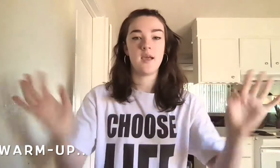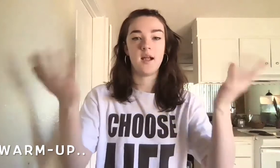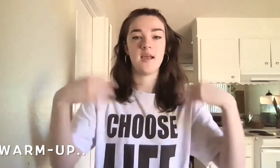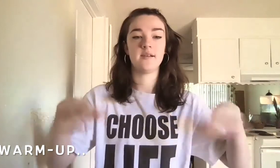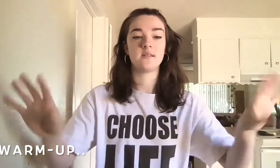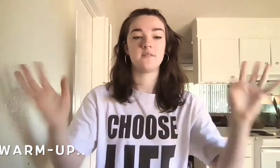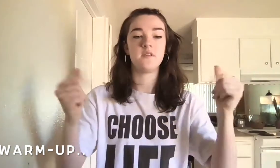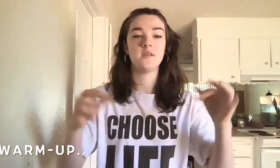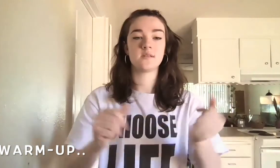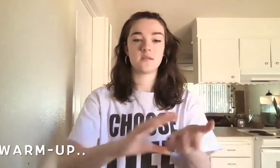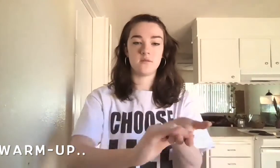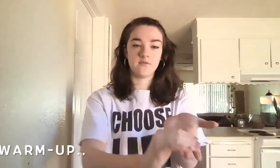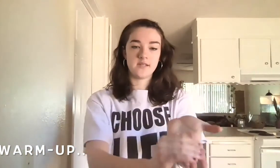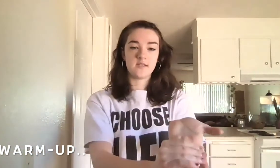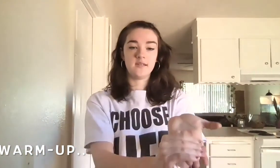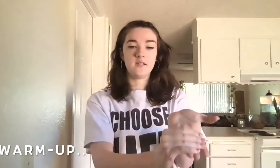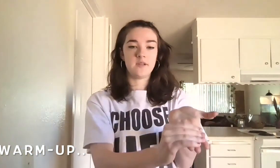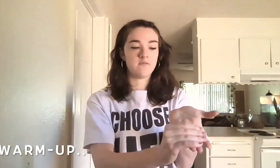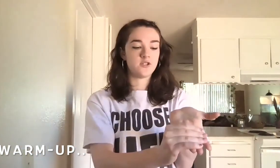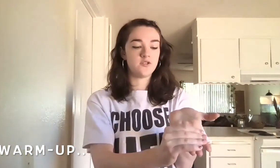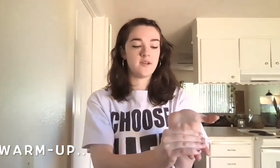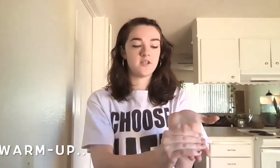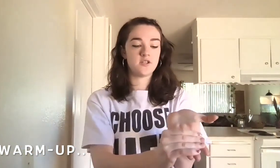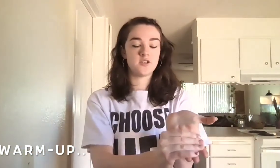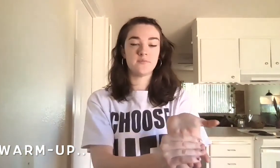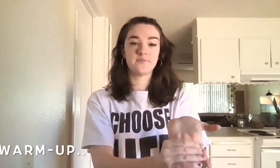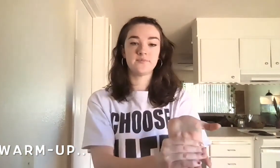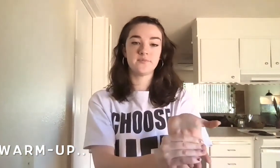And let's give these wrists a little bit of a stretch.